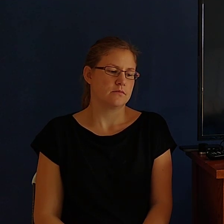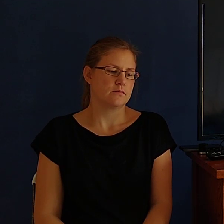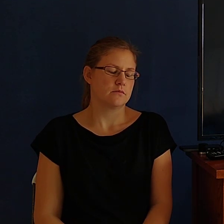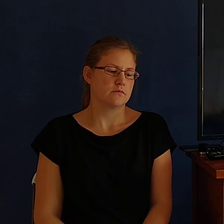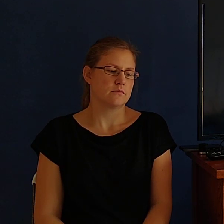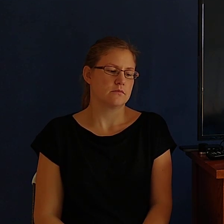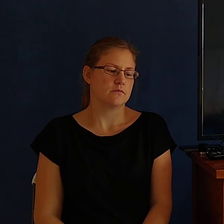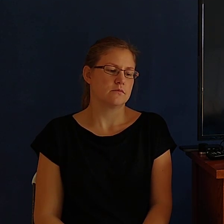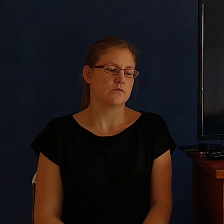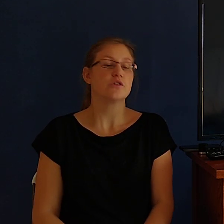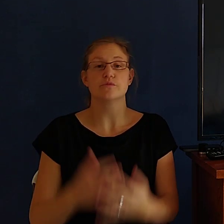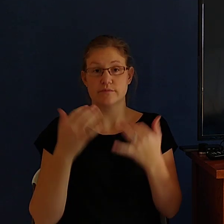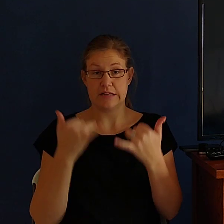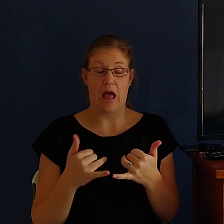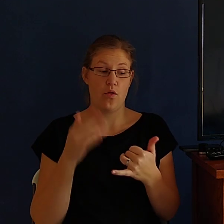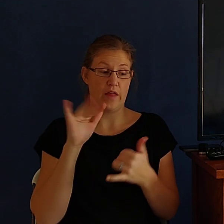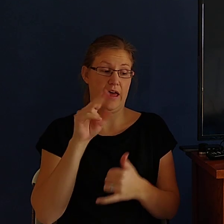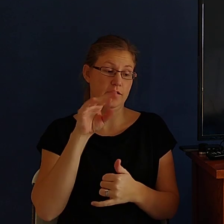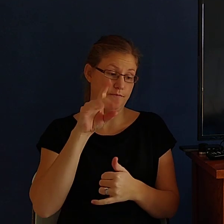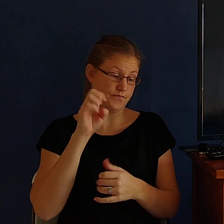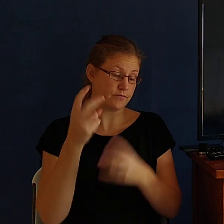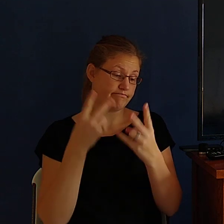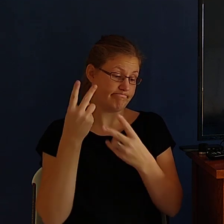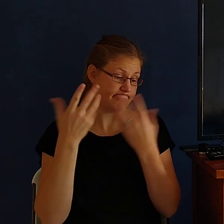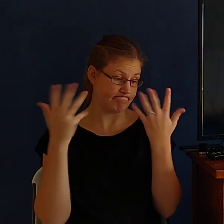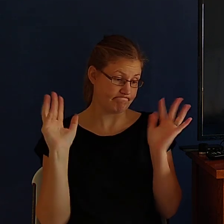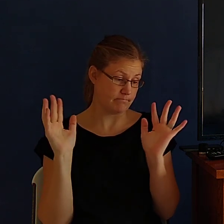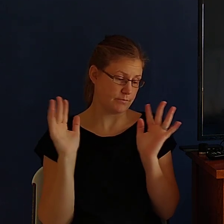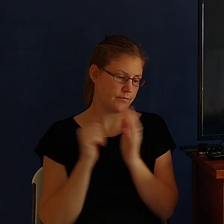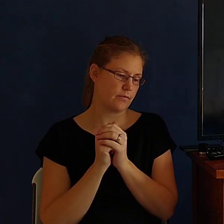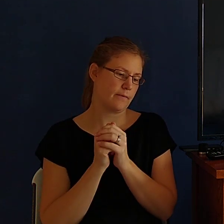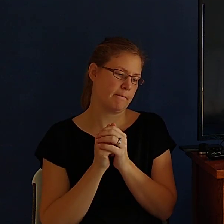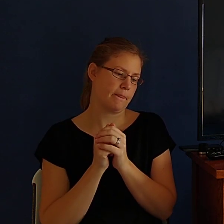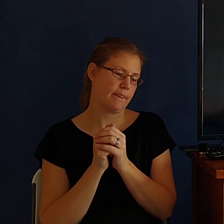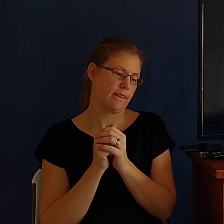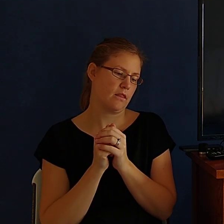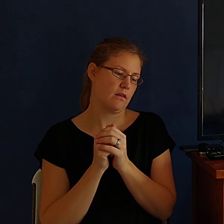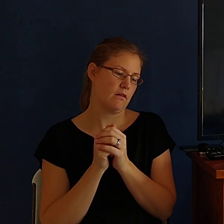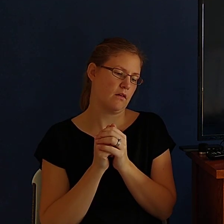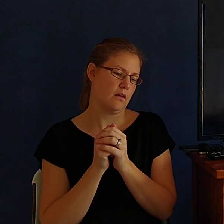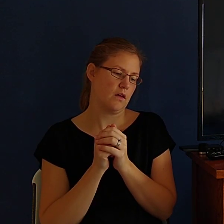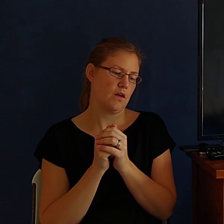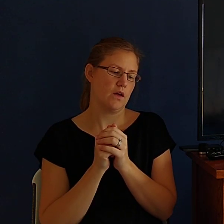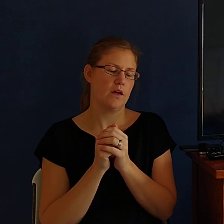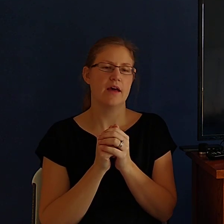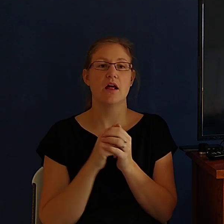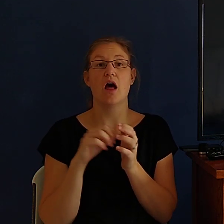have been visited. All right. And what else we have? J